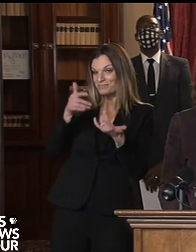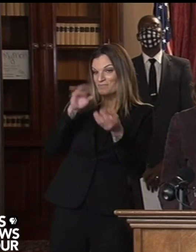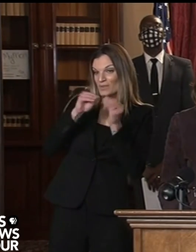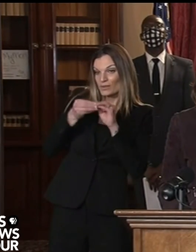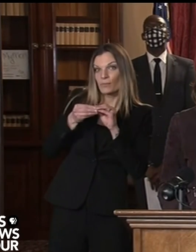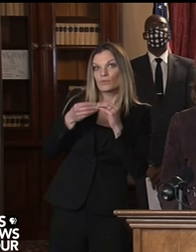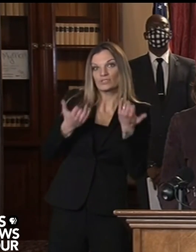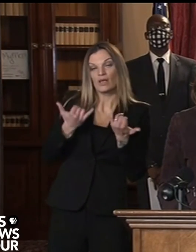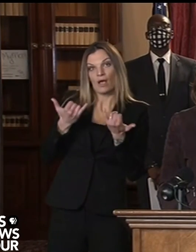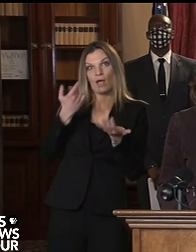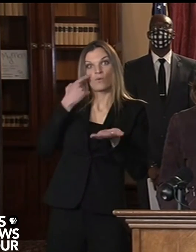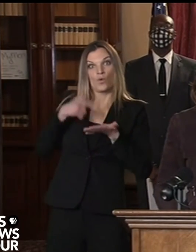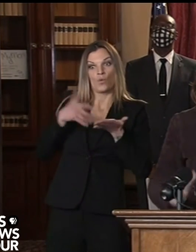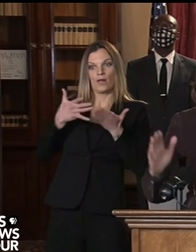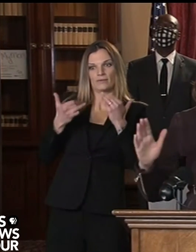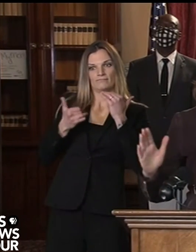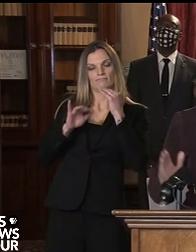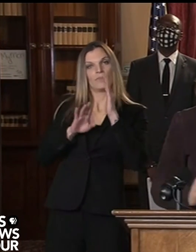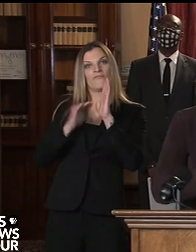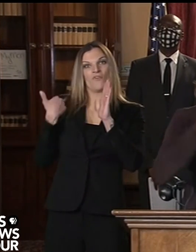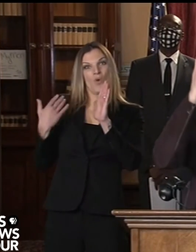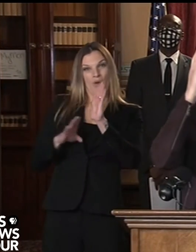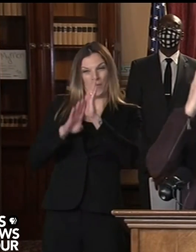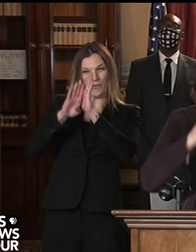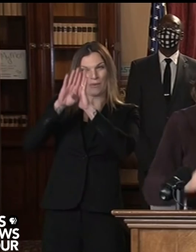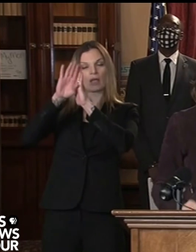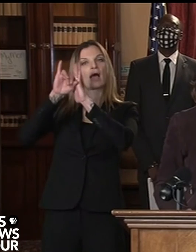a leveling. That's a good thing. We're on this